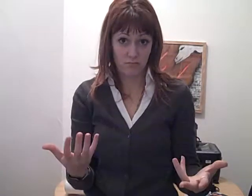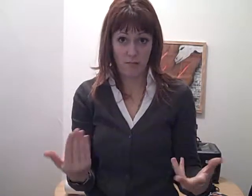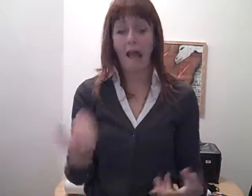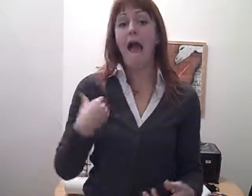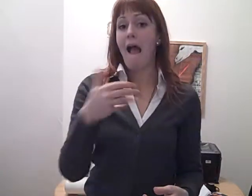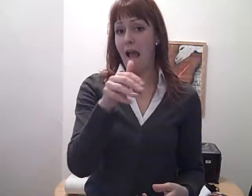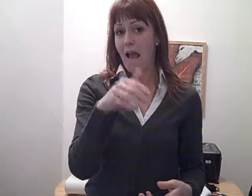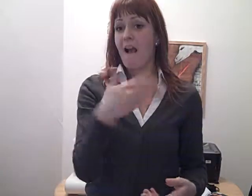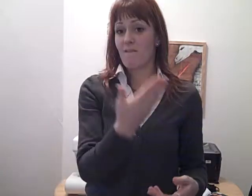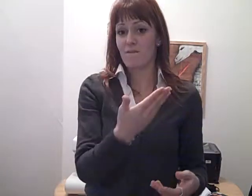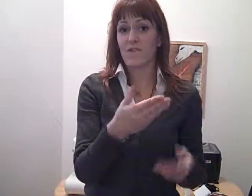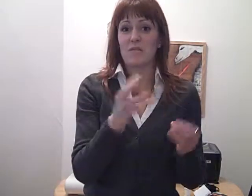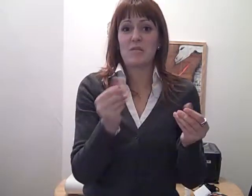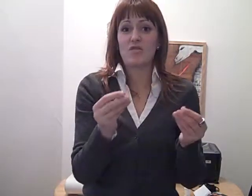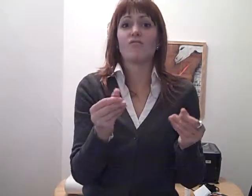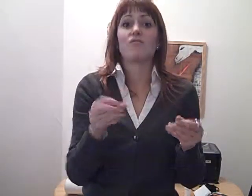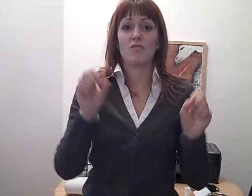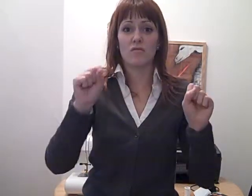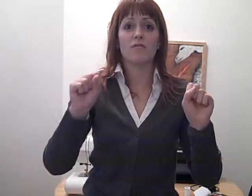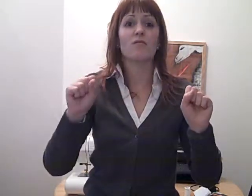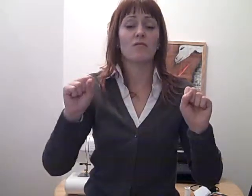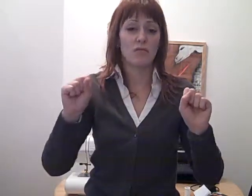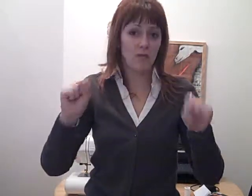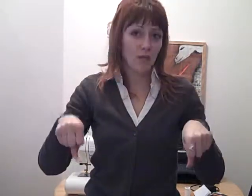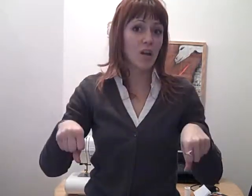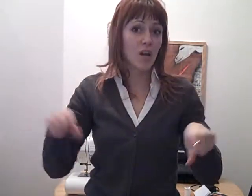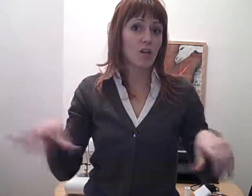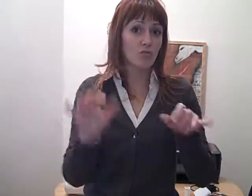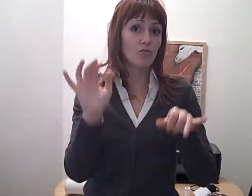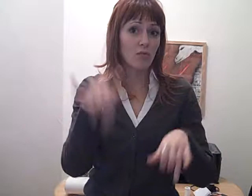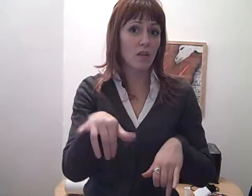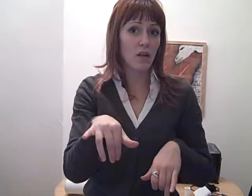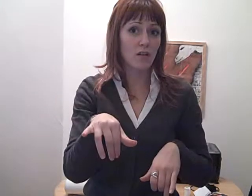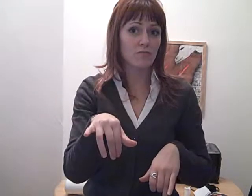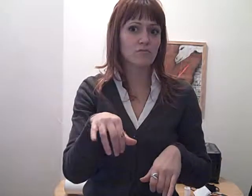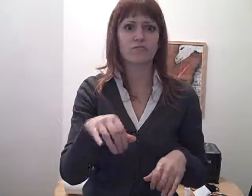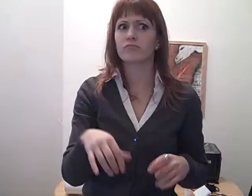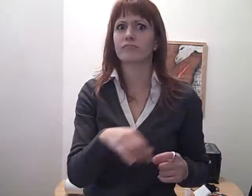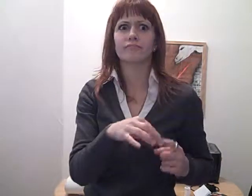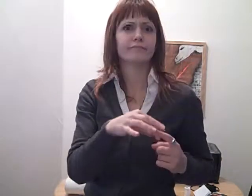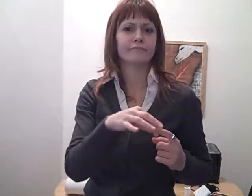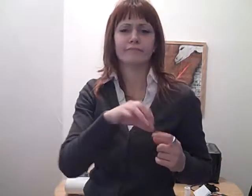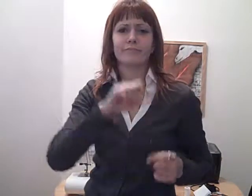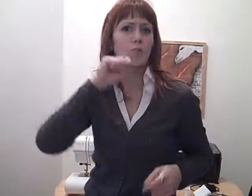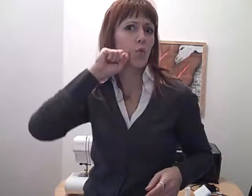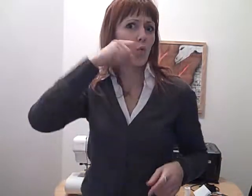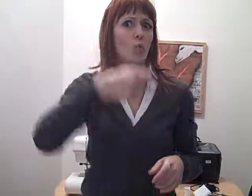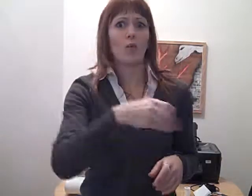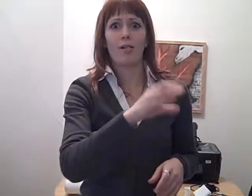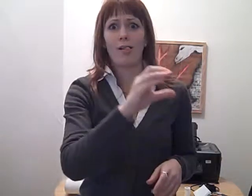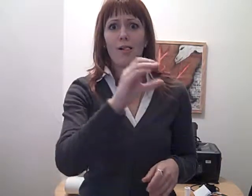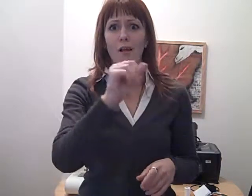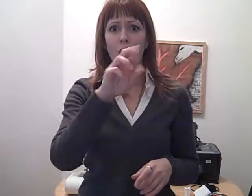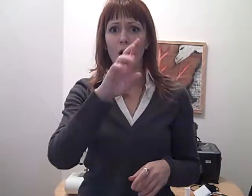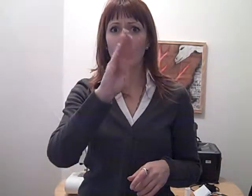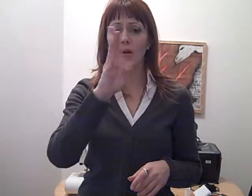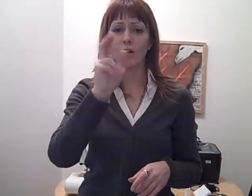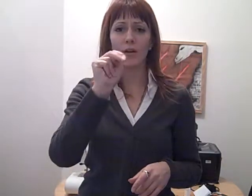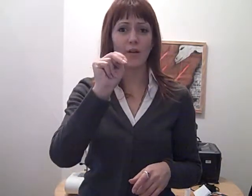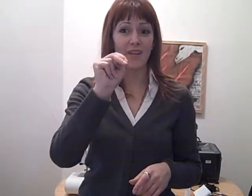a remarkable material, carbon, that has changed its form in this incredibly beautiful reaction, where